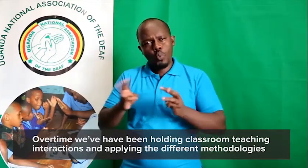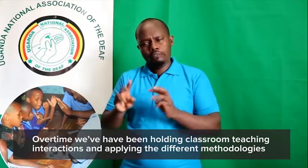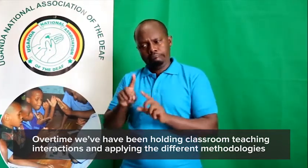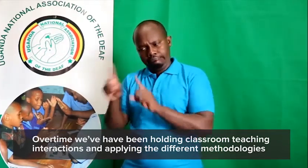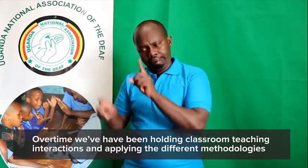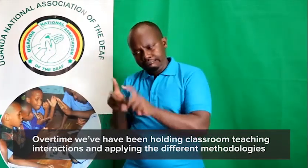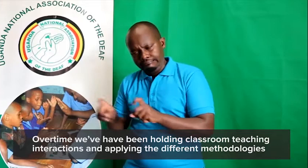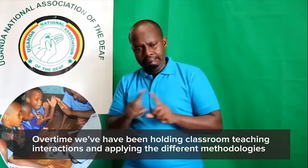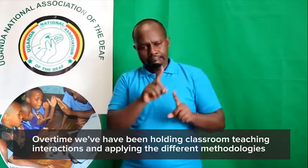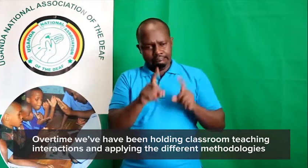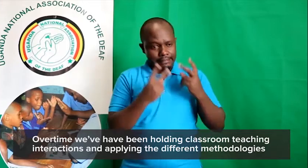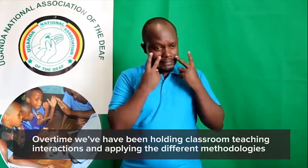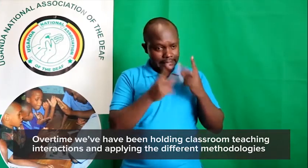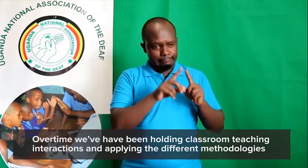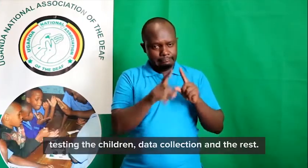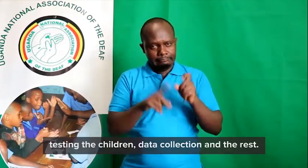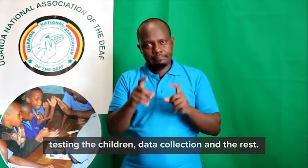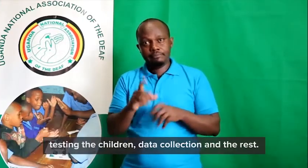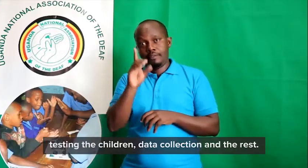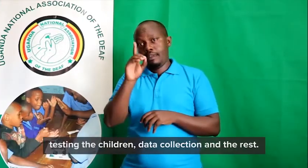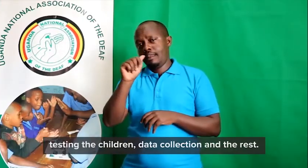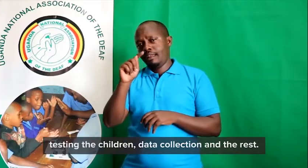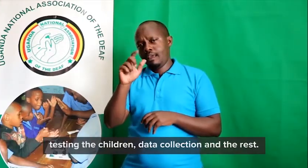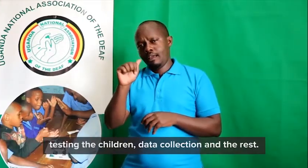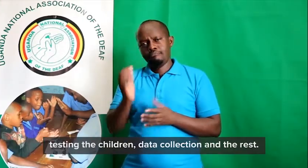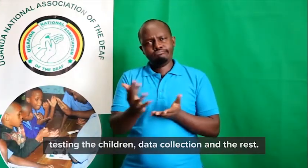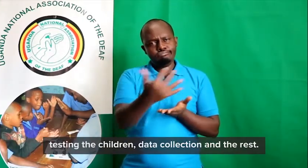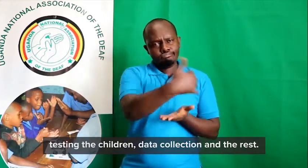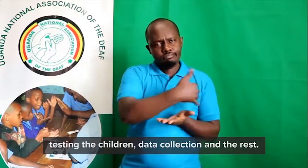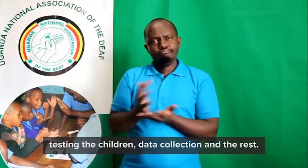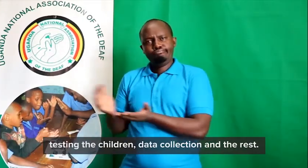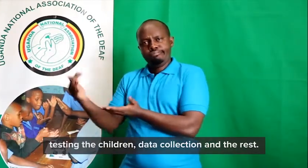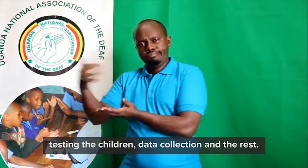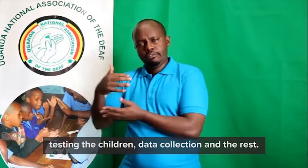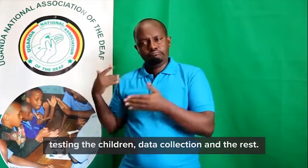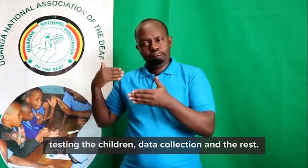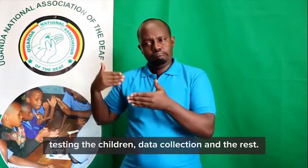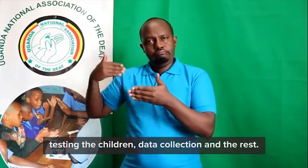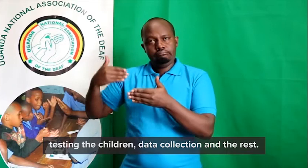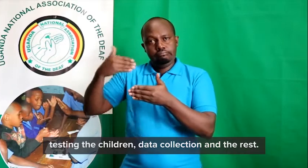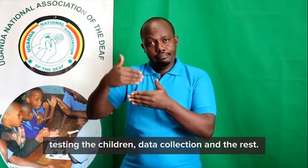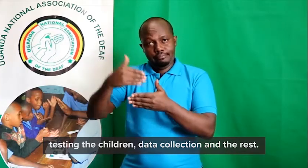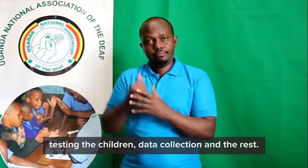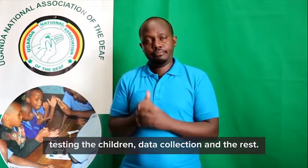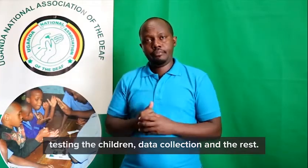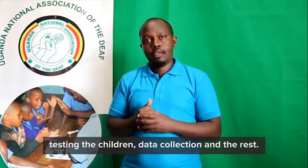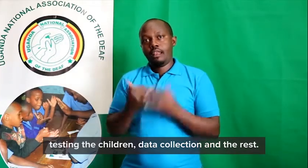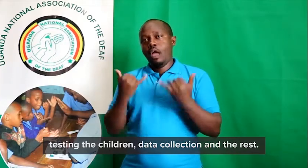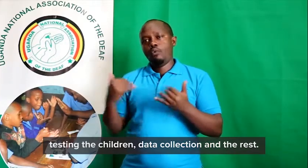different methodologies, testing the children, data collection, and the rest.